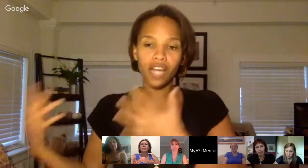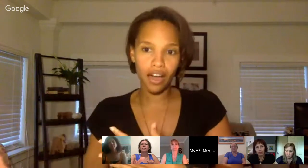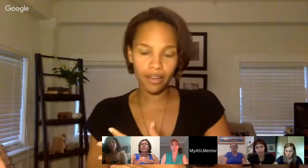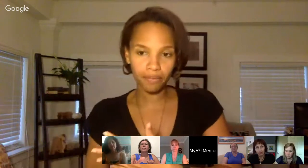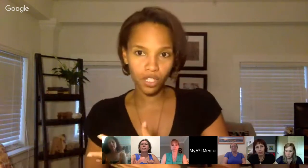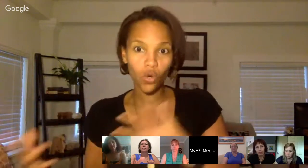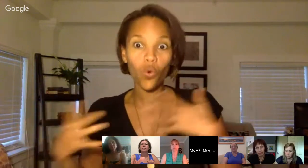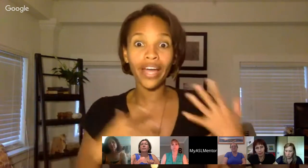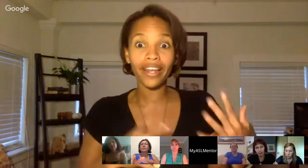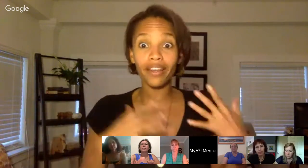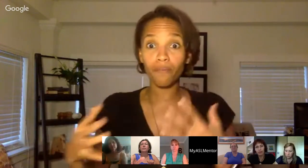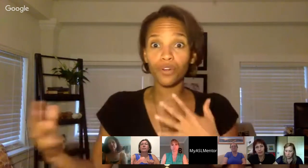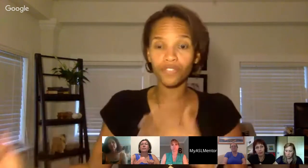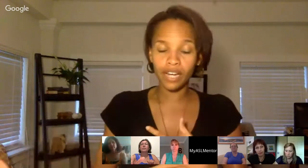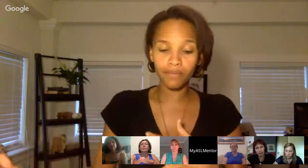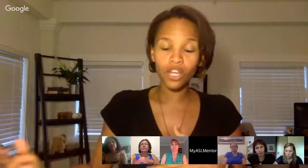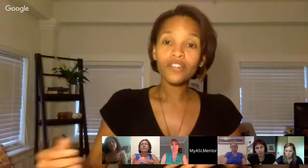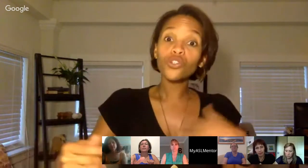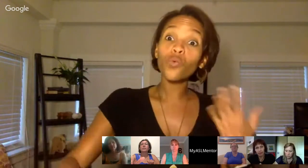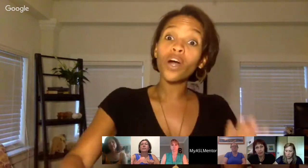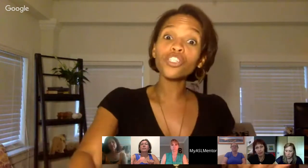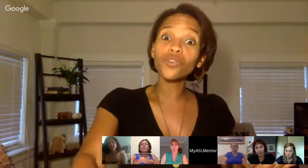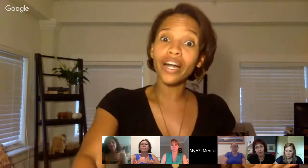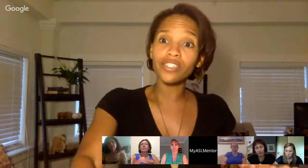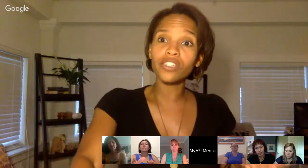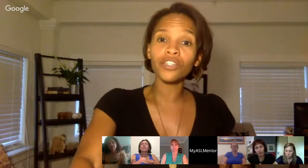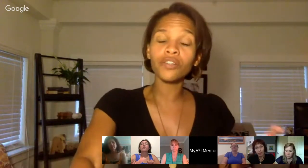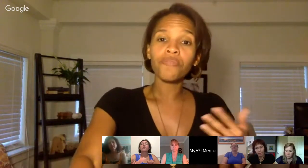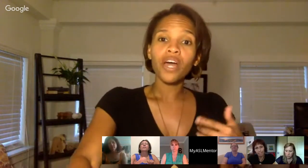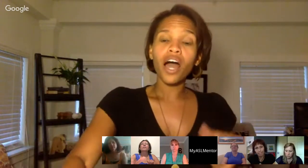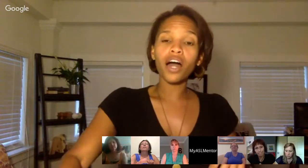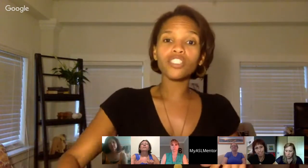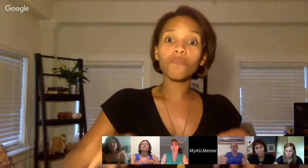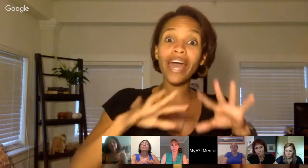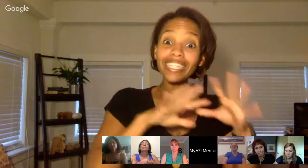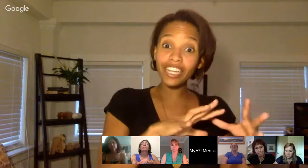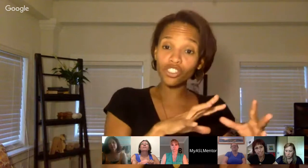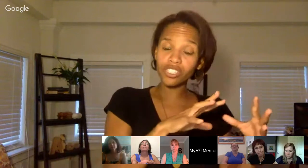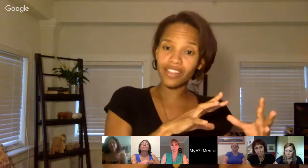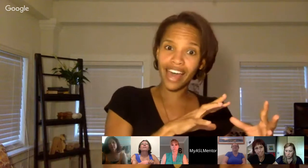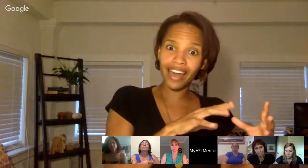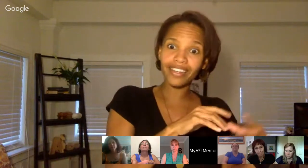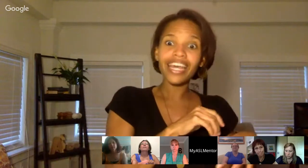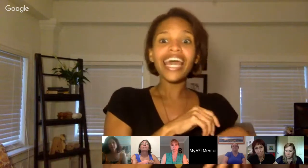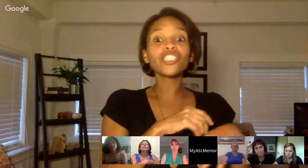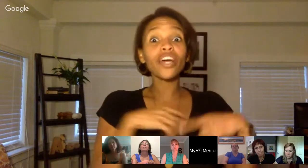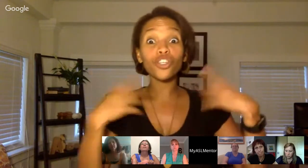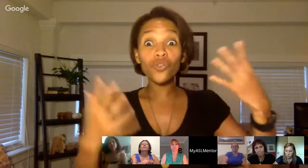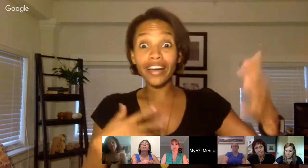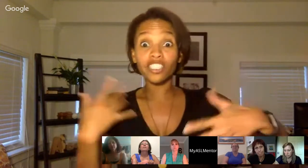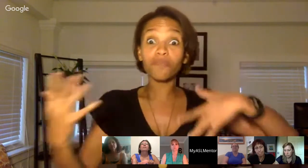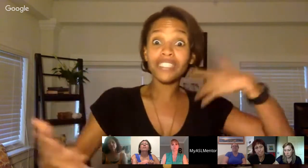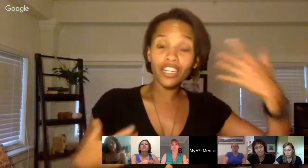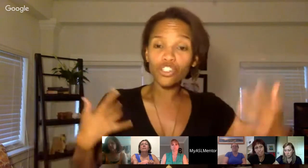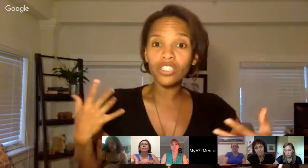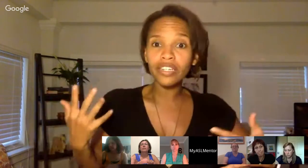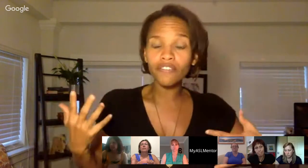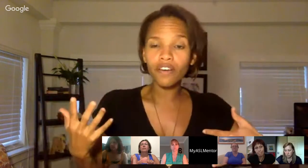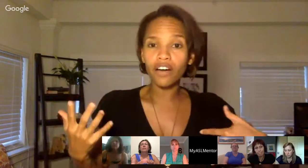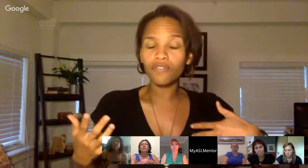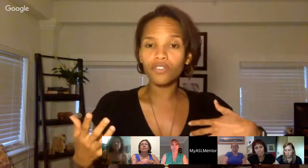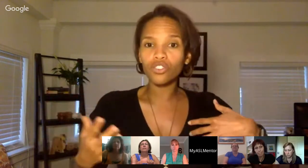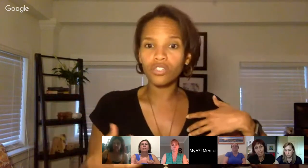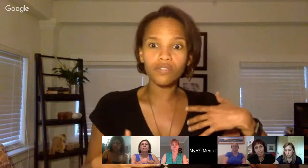of times, So I wanted you guys to pay attention to that, so that you guys could